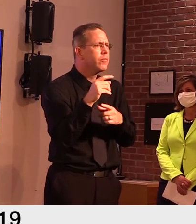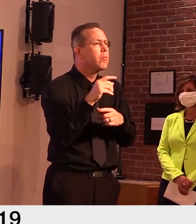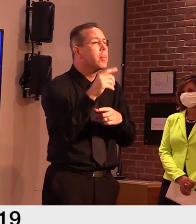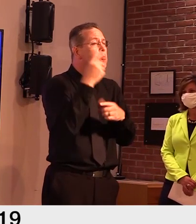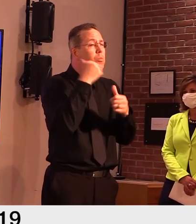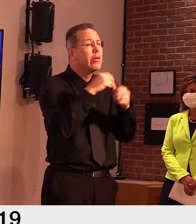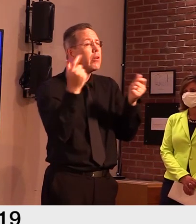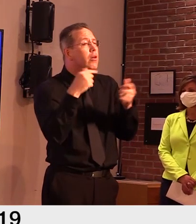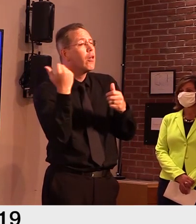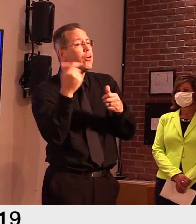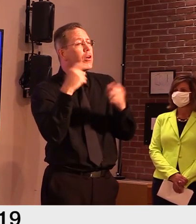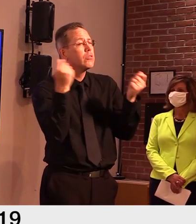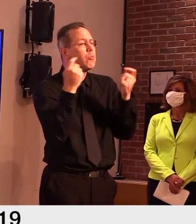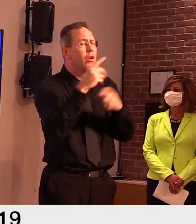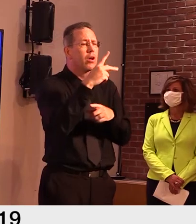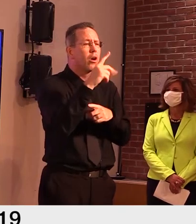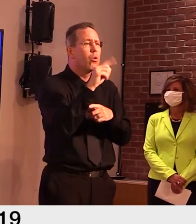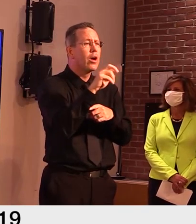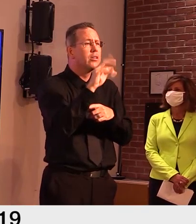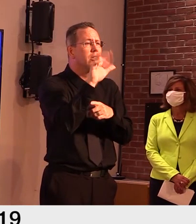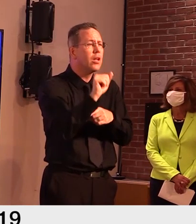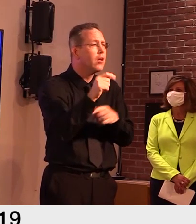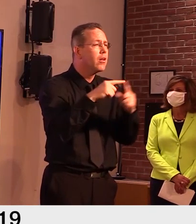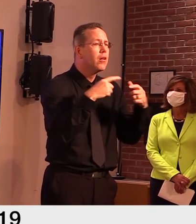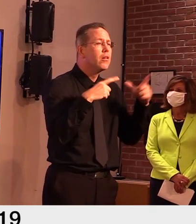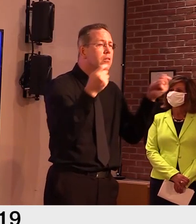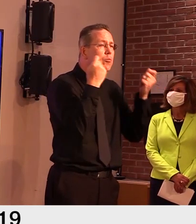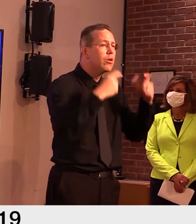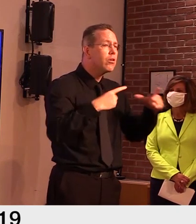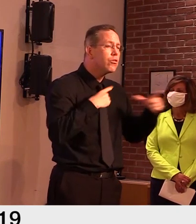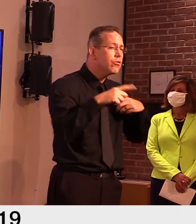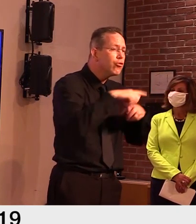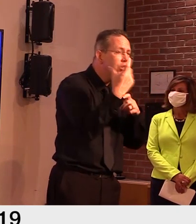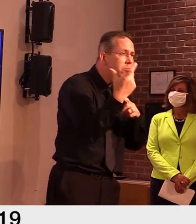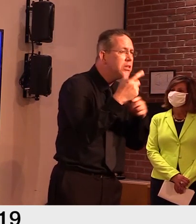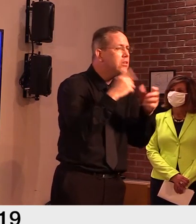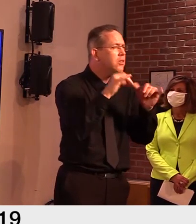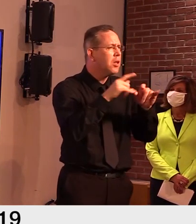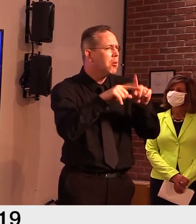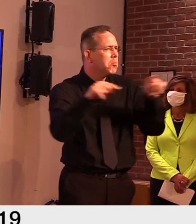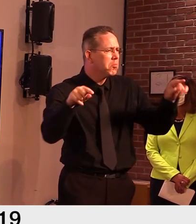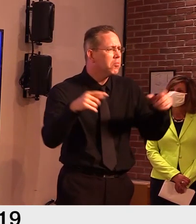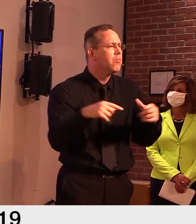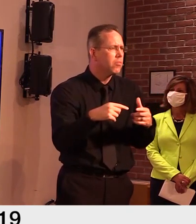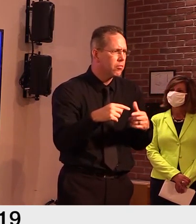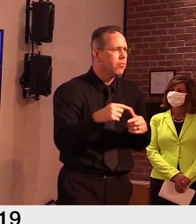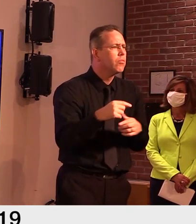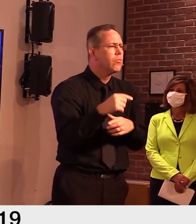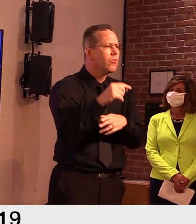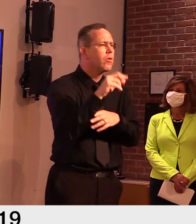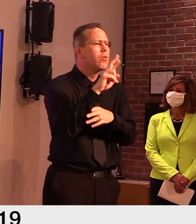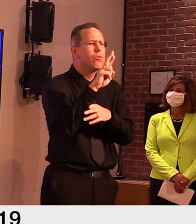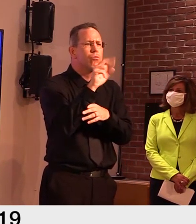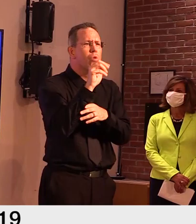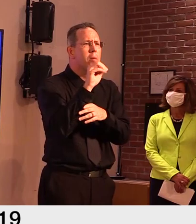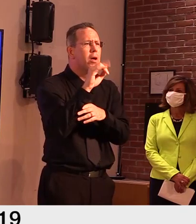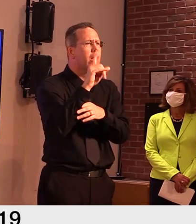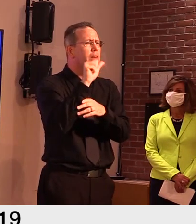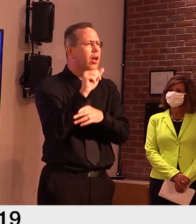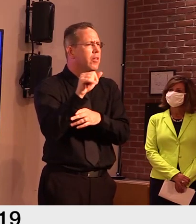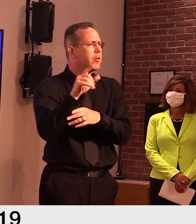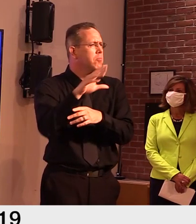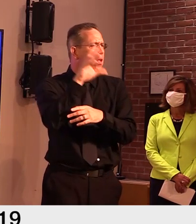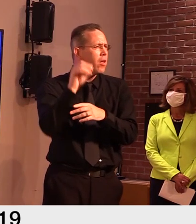these, understanding what a Juneteenth means, understanding what Kwanzaa is,